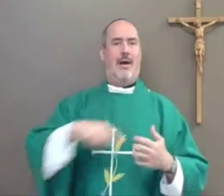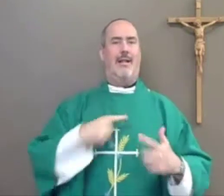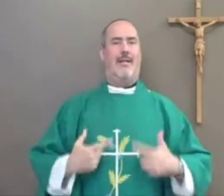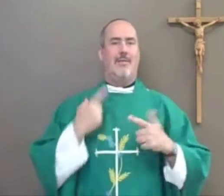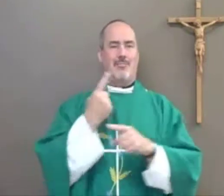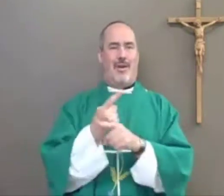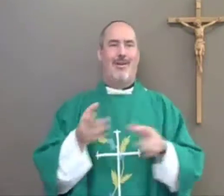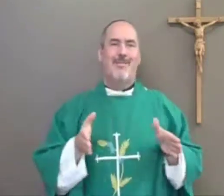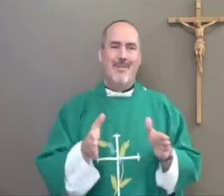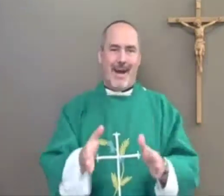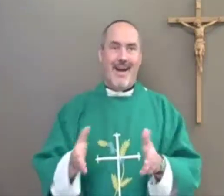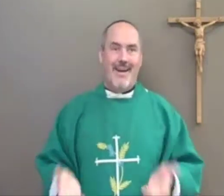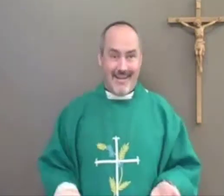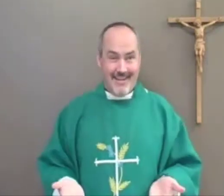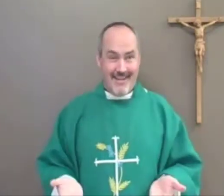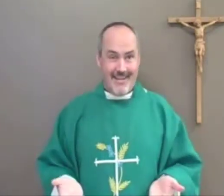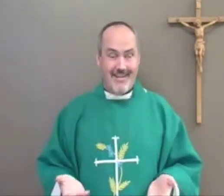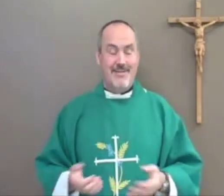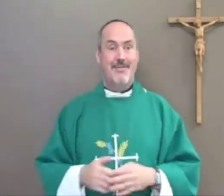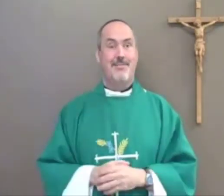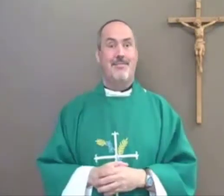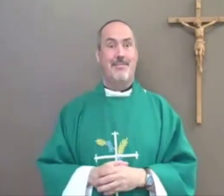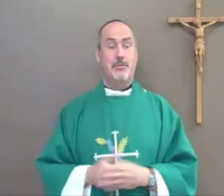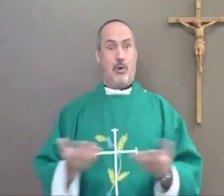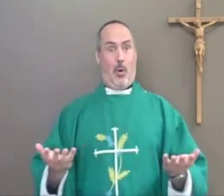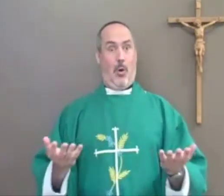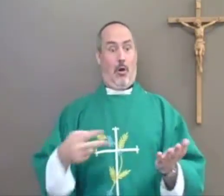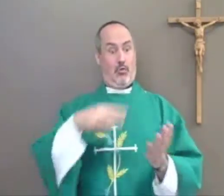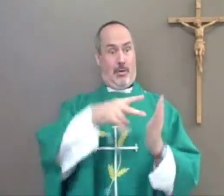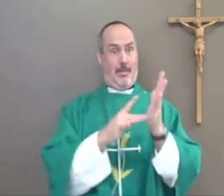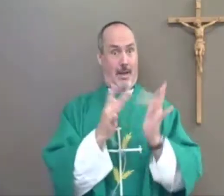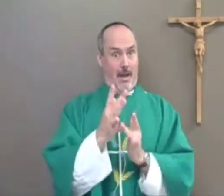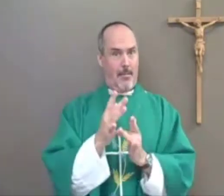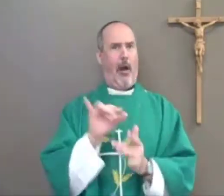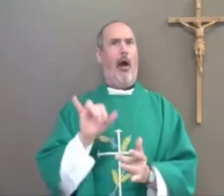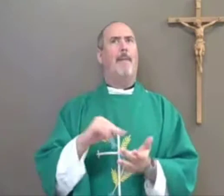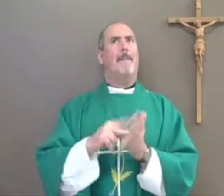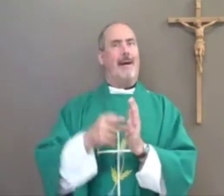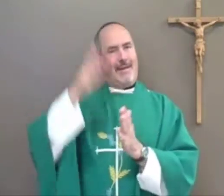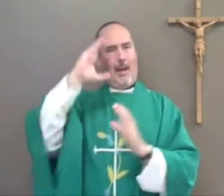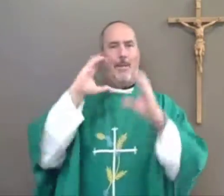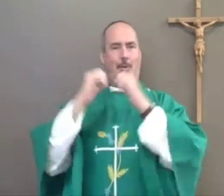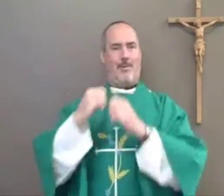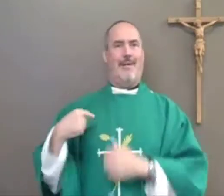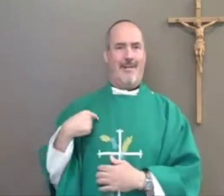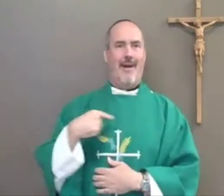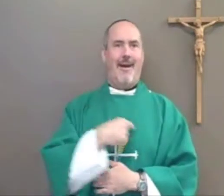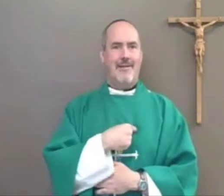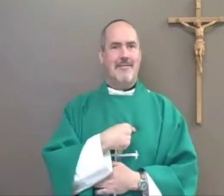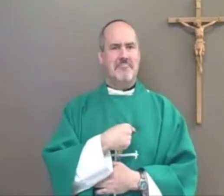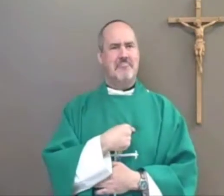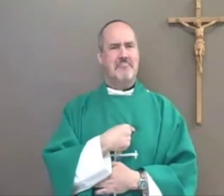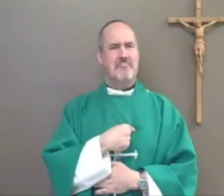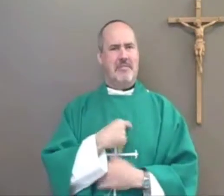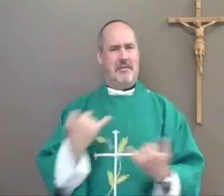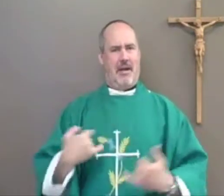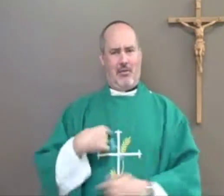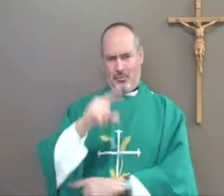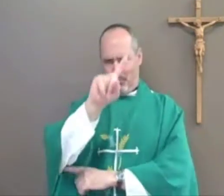to us that he wants us to live our lives the right way. When we're reading the Bible, that means God is